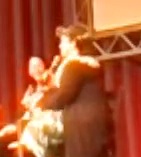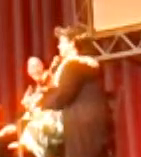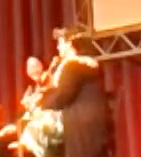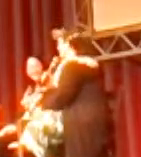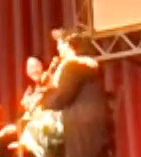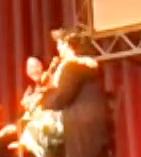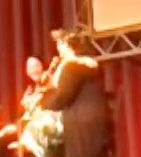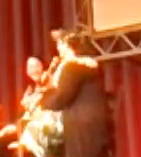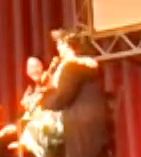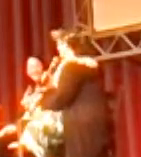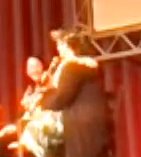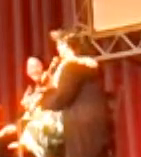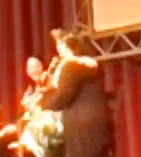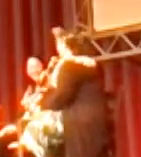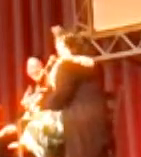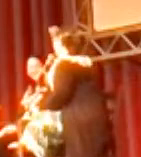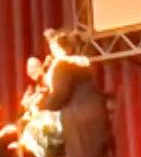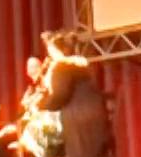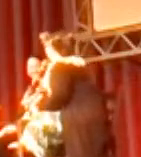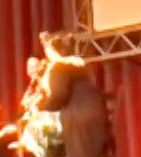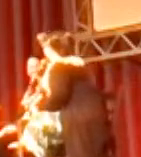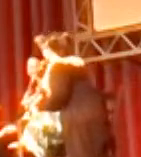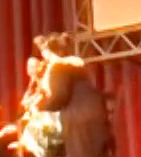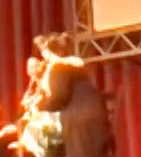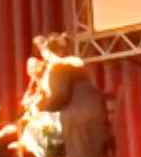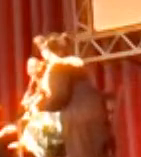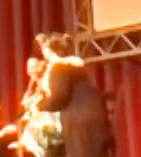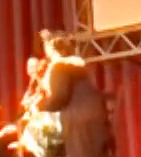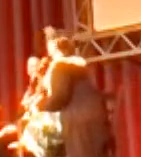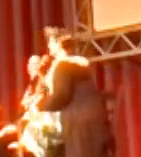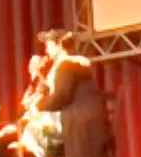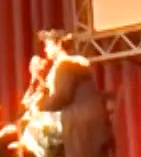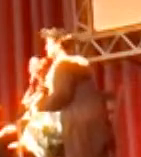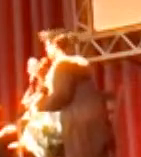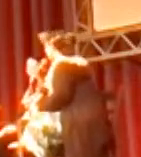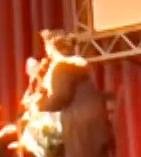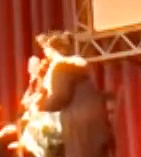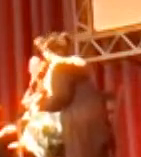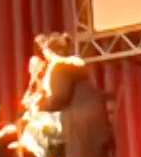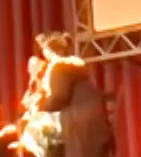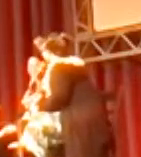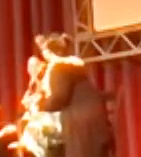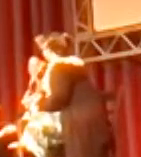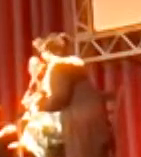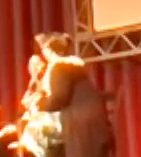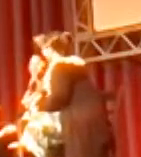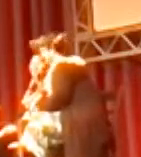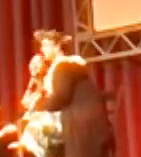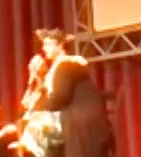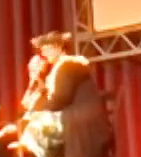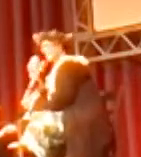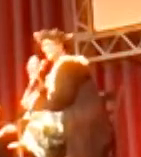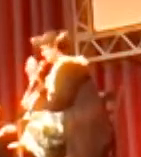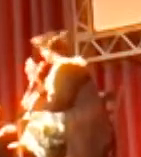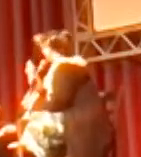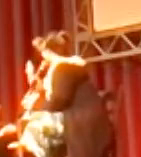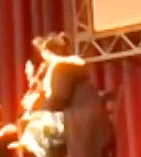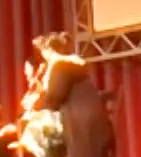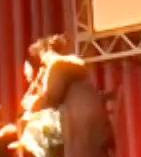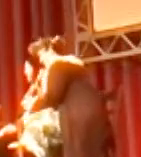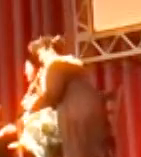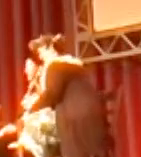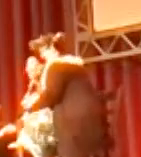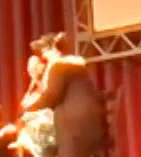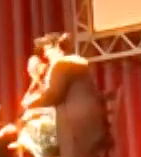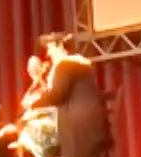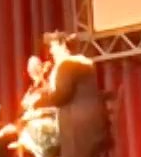That was an amazing experience for us. I'm happy to hear it be done again. Idiot needs it. Yeah, get her to get her